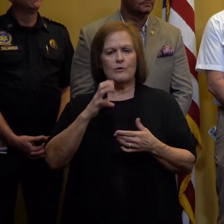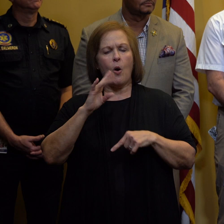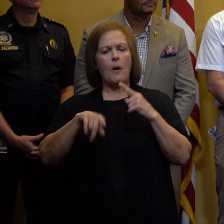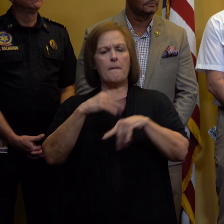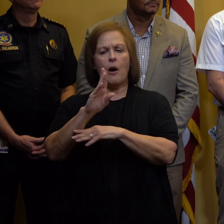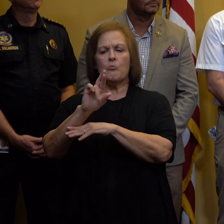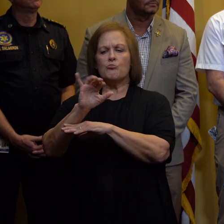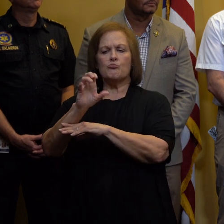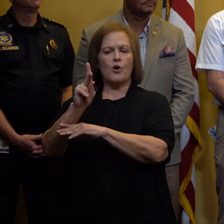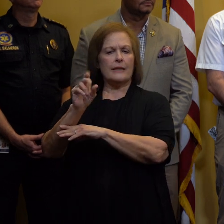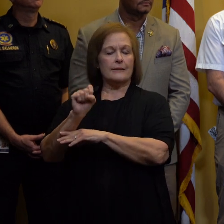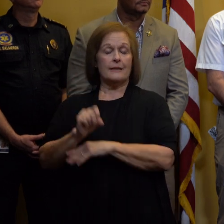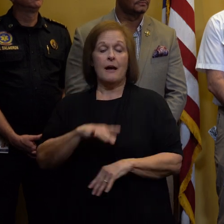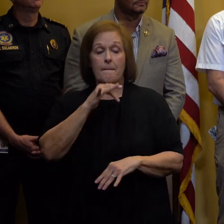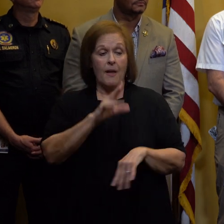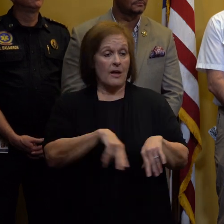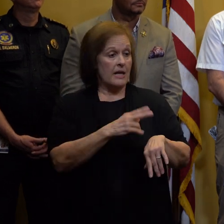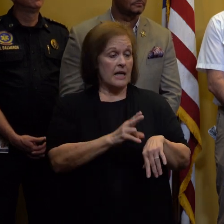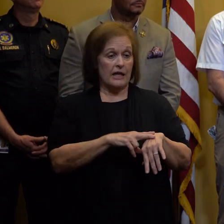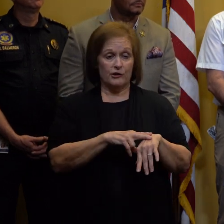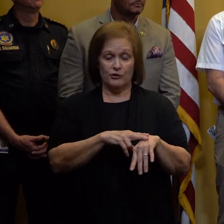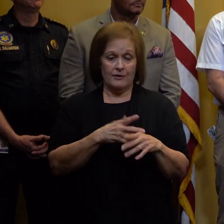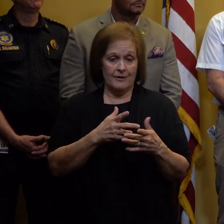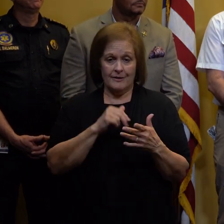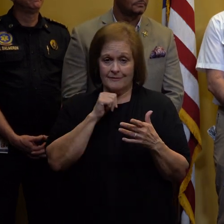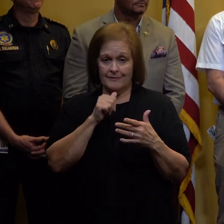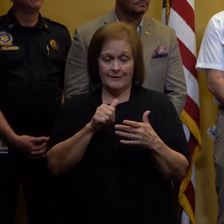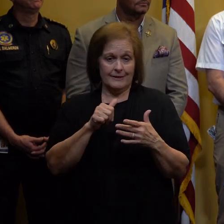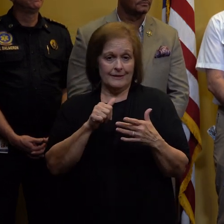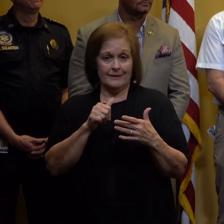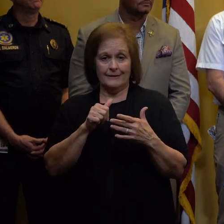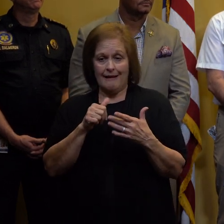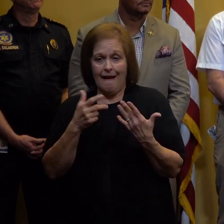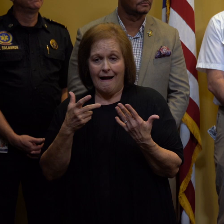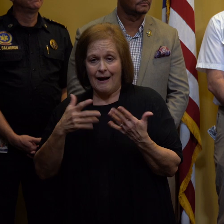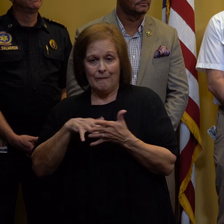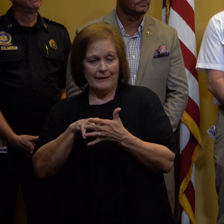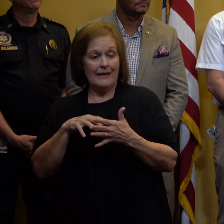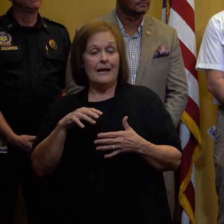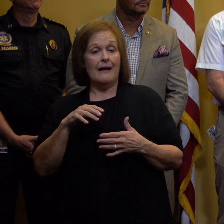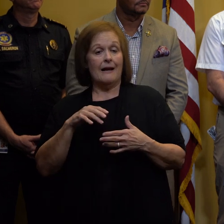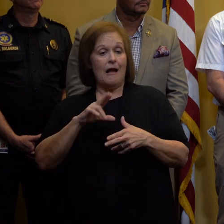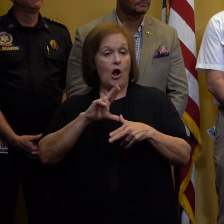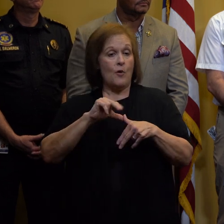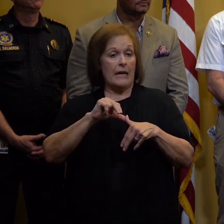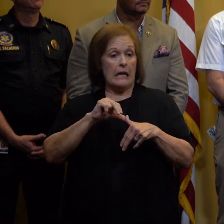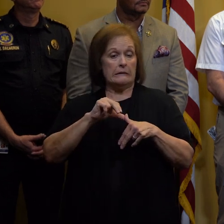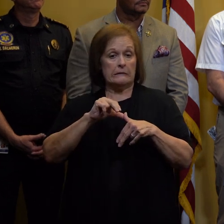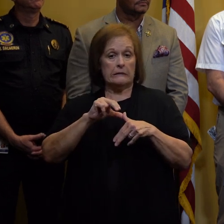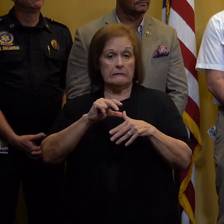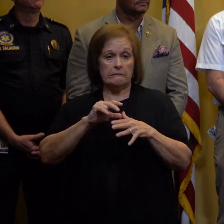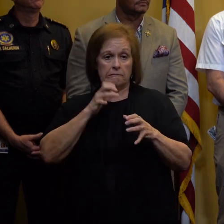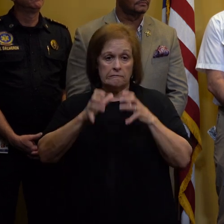foundation. Mother Nature is no longer subtle about the impacts of climate change. Hurricanes are screaming at us.